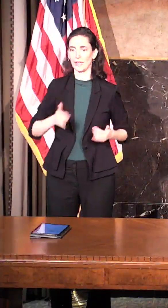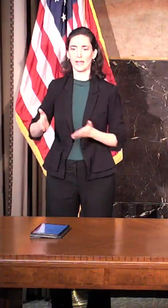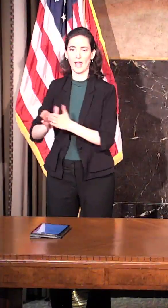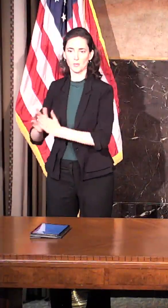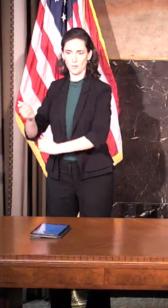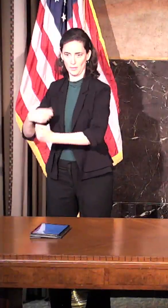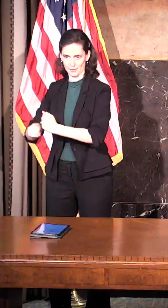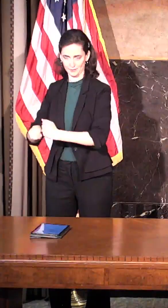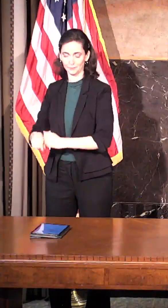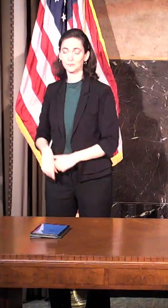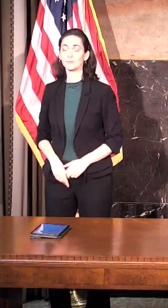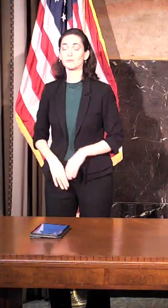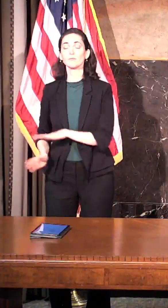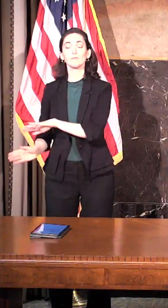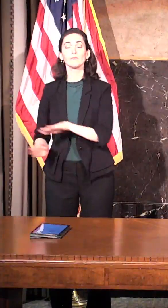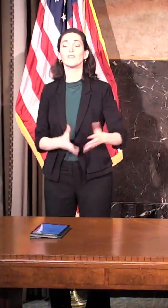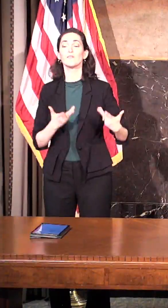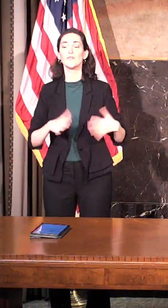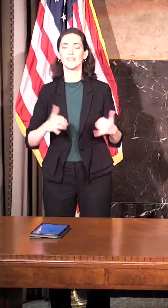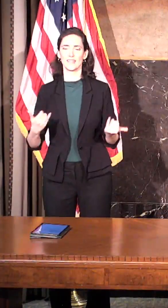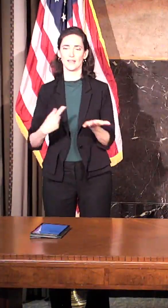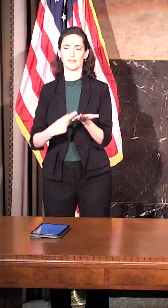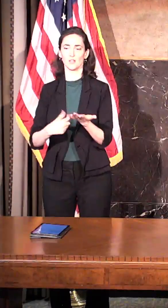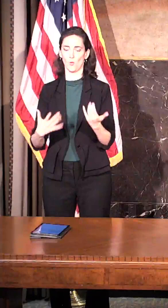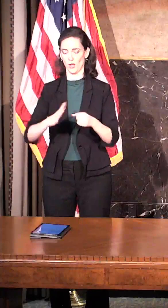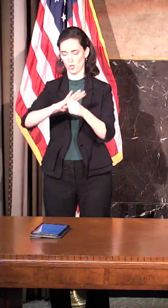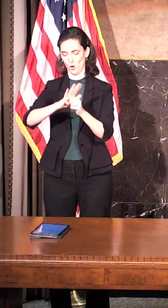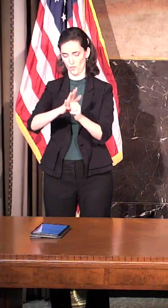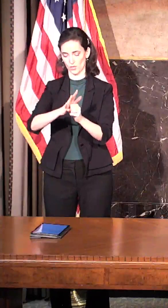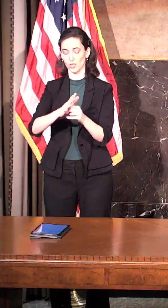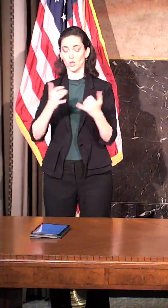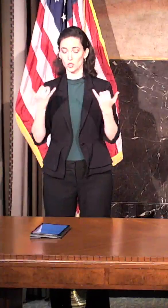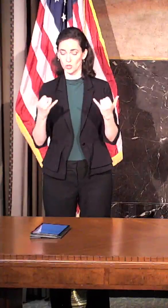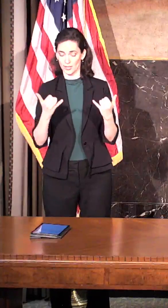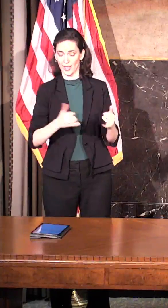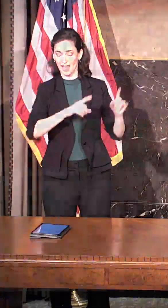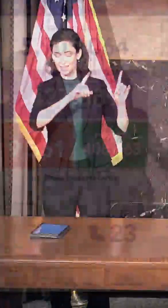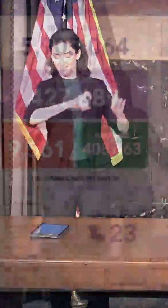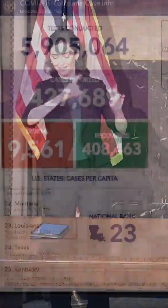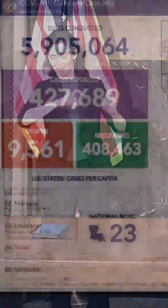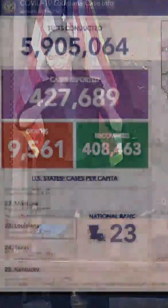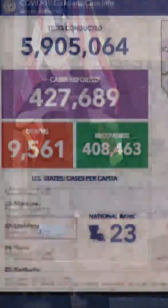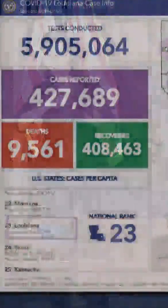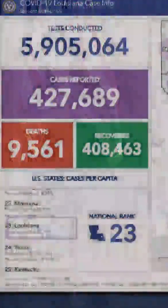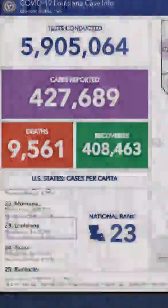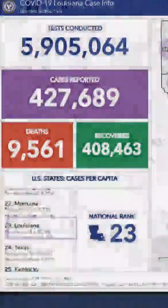now. Today we're reporting 779 cases on